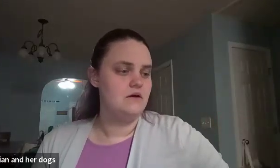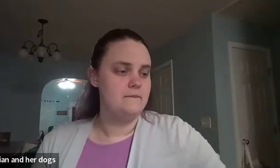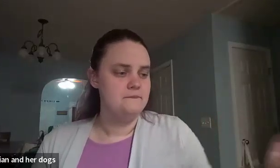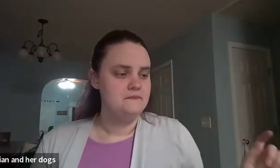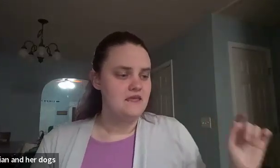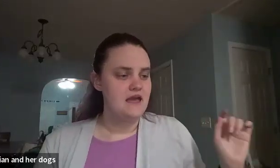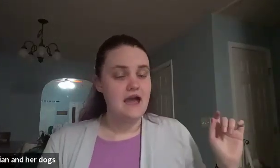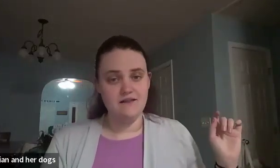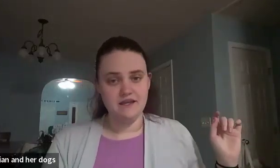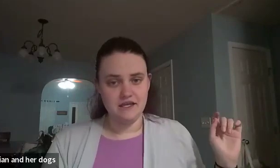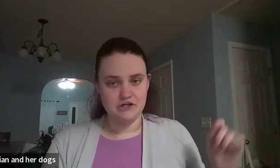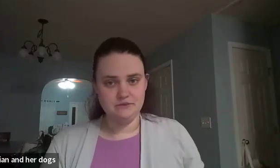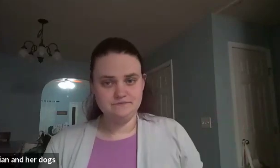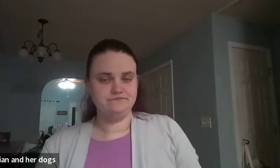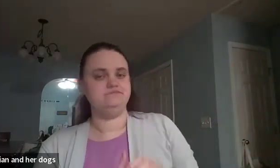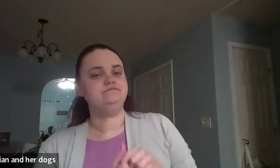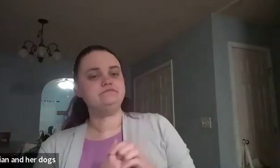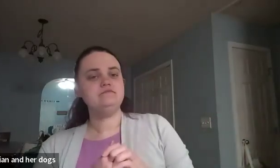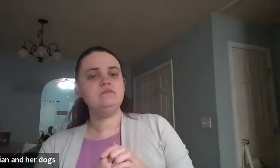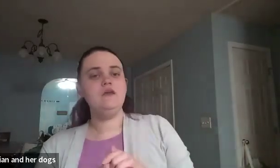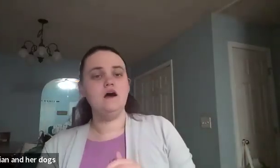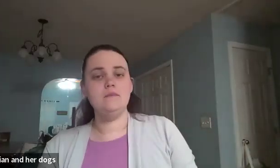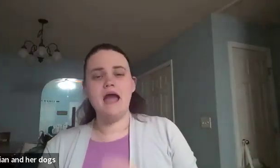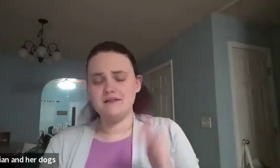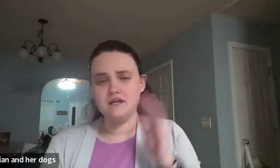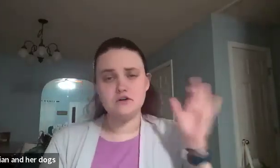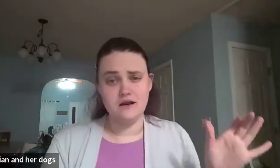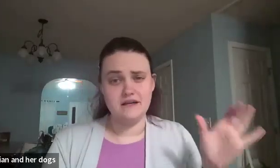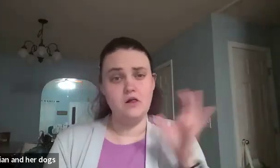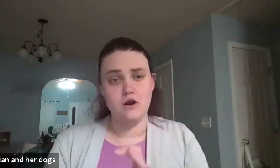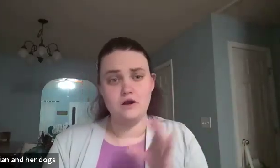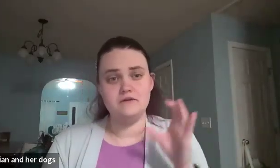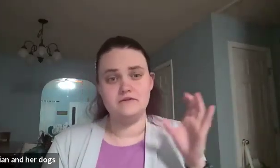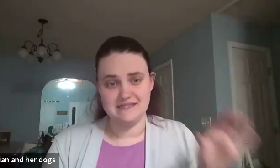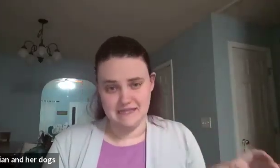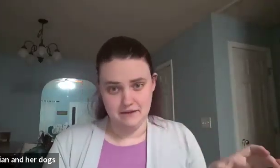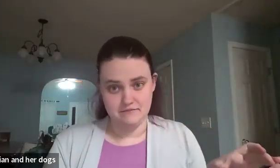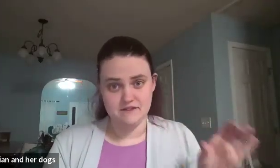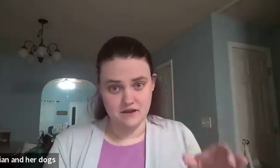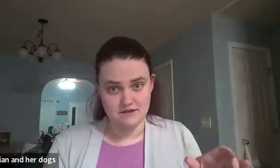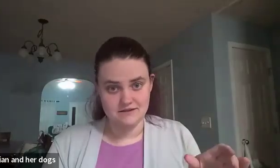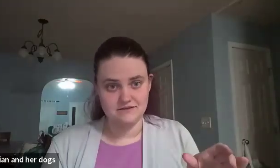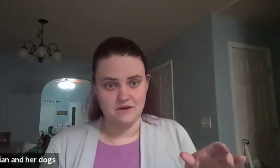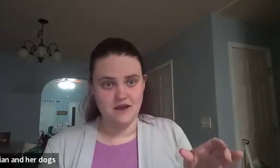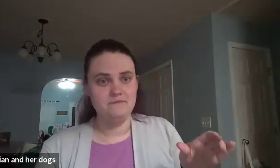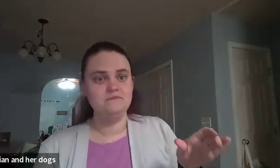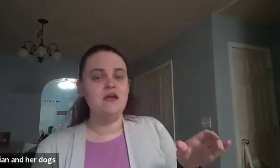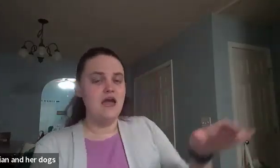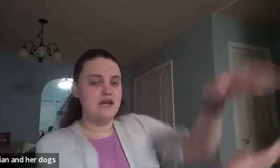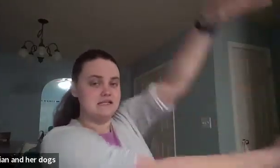Okay. Alligator. Alligator and crocodile are the same signs, okay? And